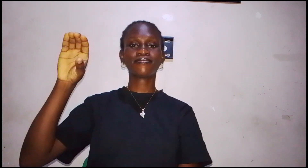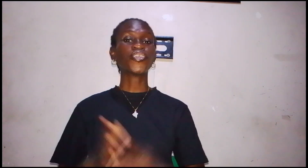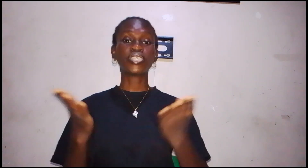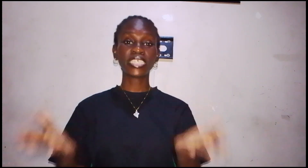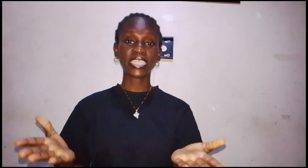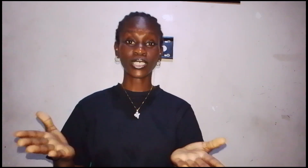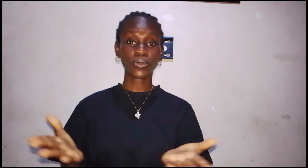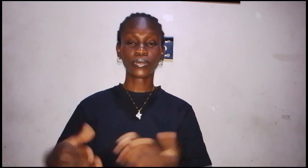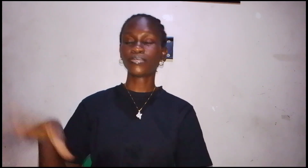For your D as well,